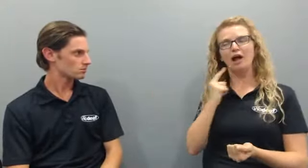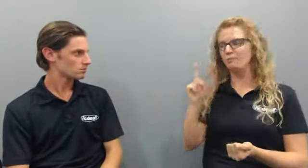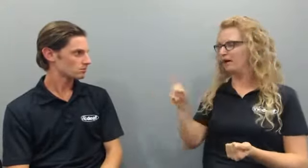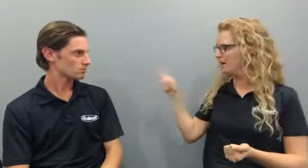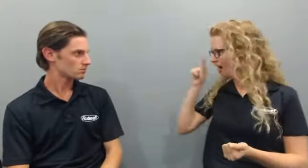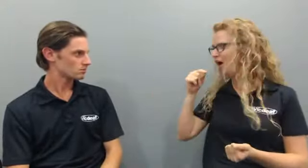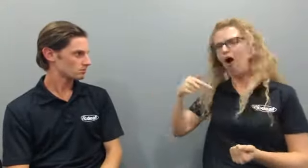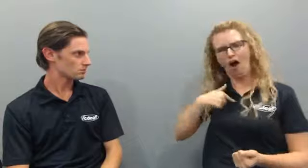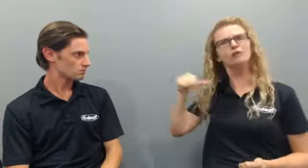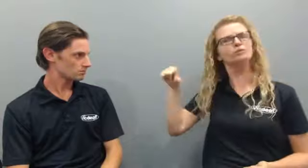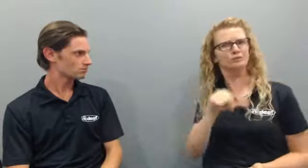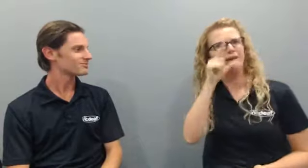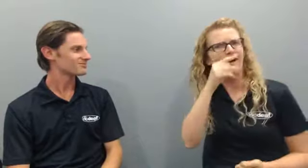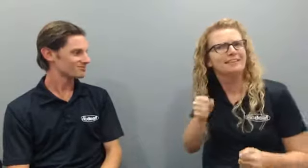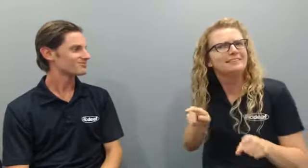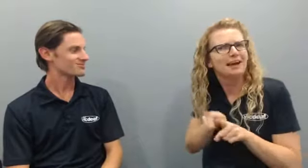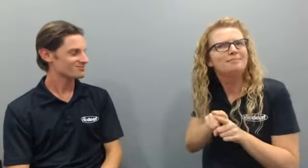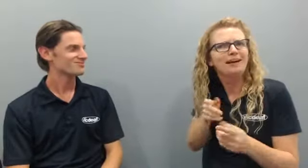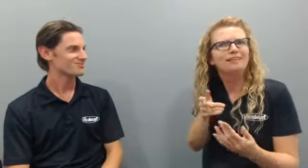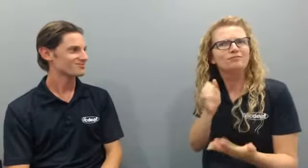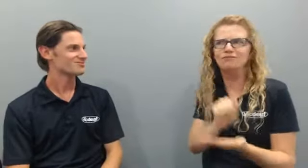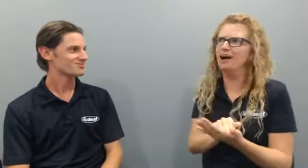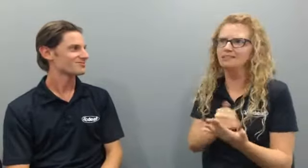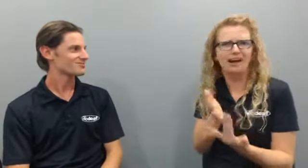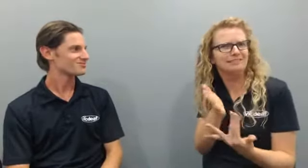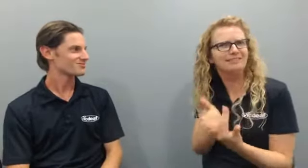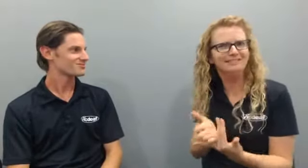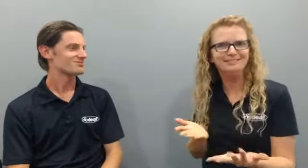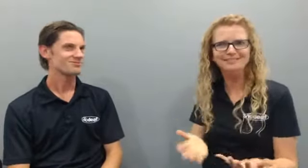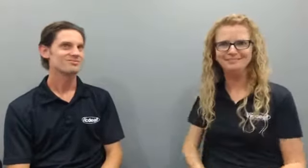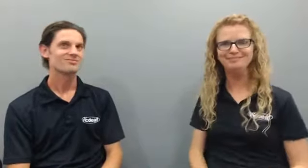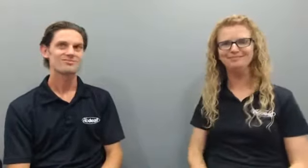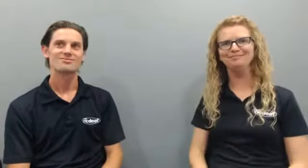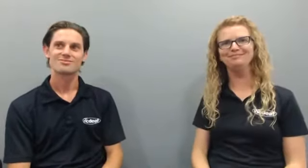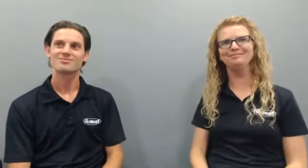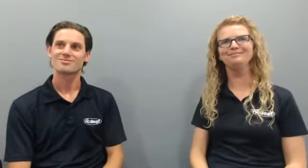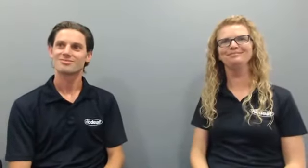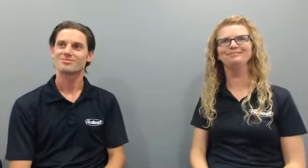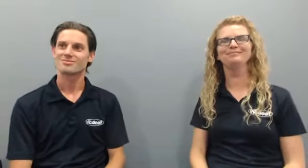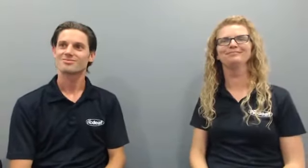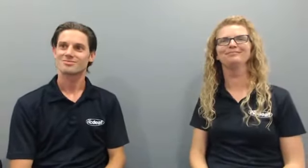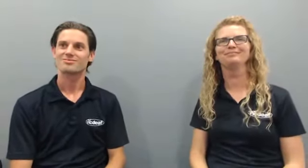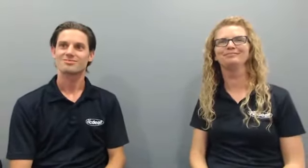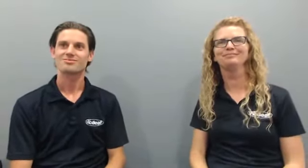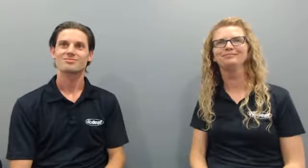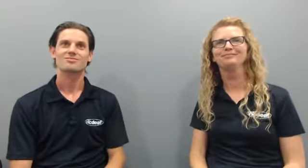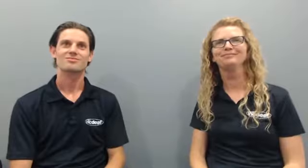what your neighbours can do and what you can't do, and then now you have access to do that. You have the right to access whatever your neighbours are accessing.